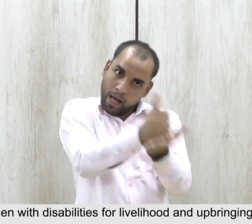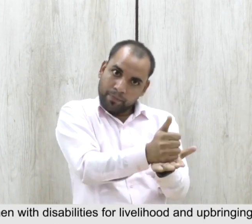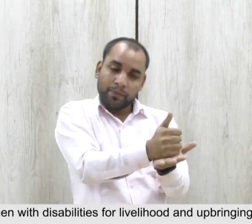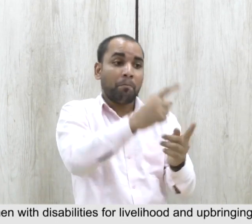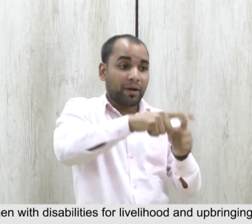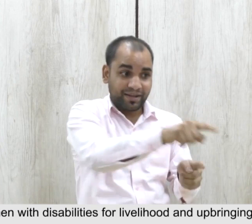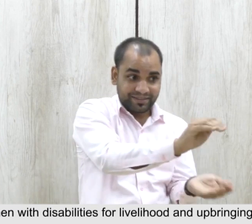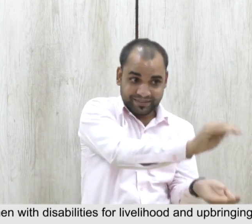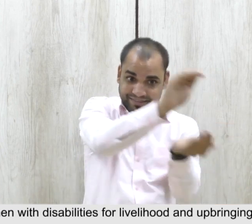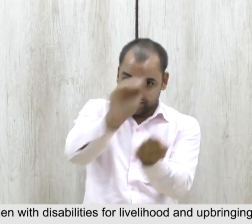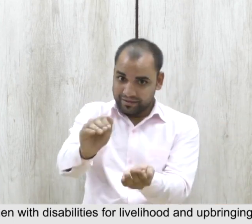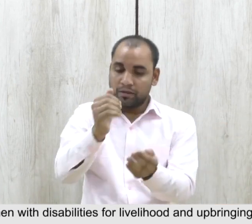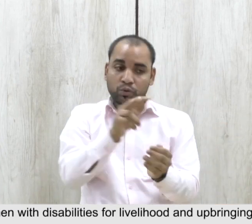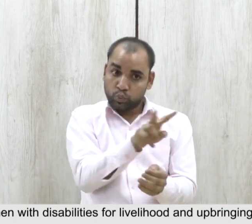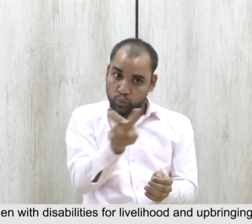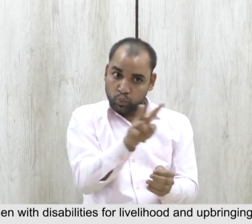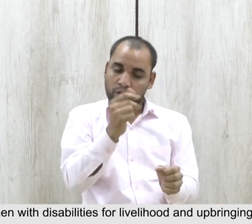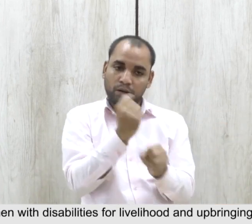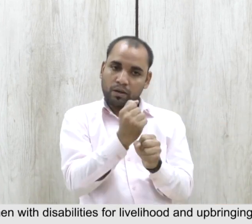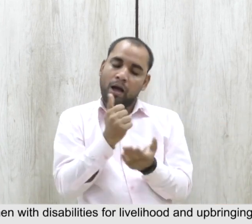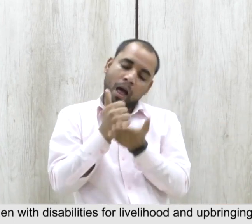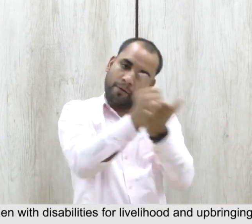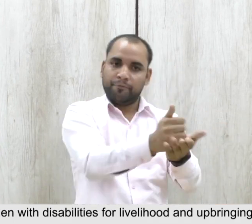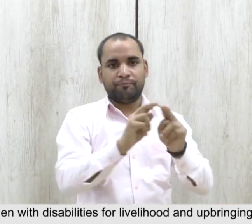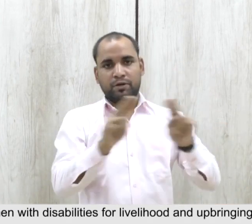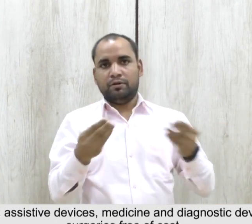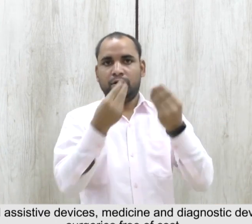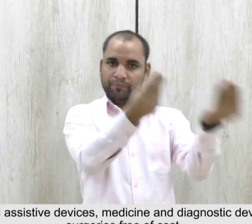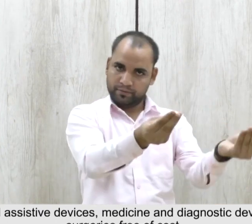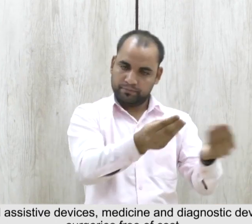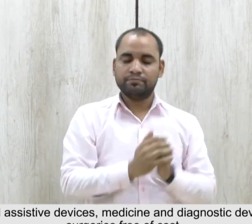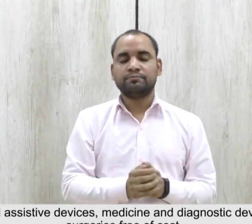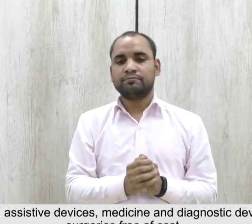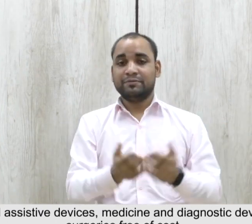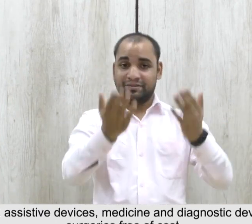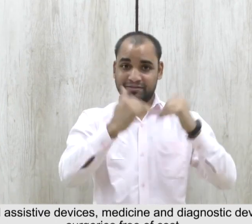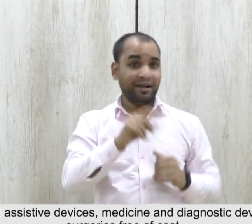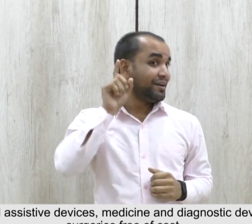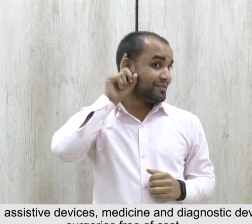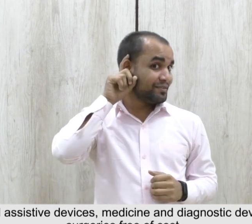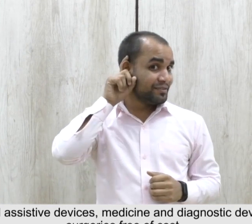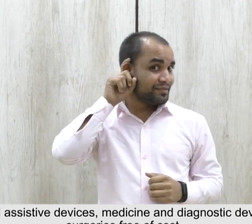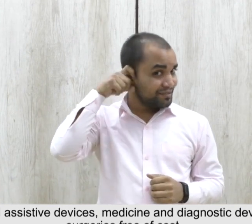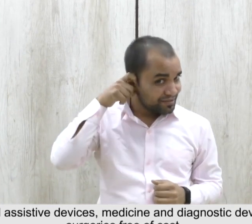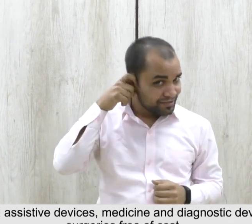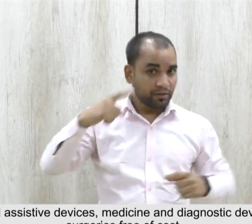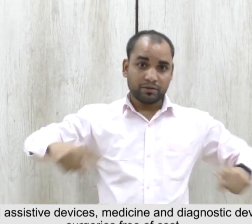for livelihood and upbringing of their children. Provision of aids and assistive devices,